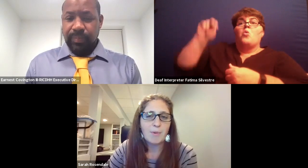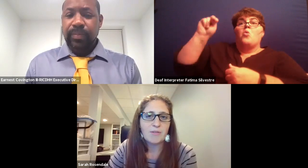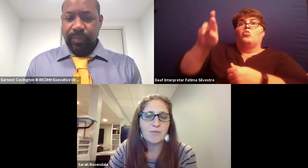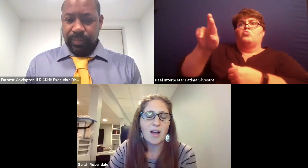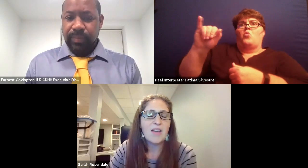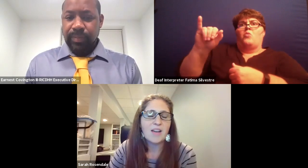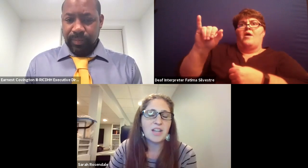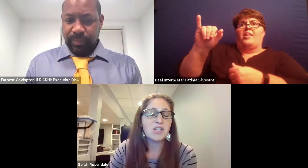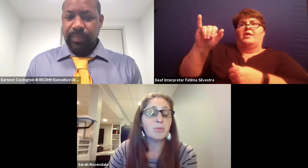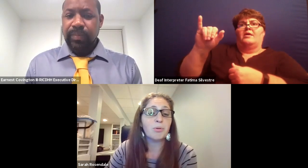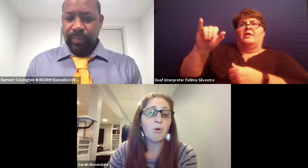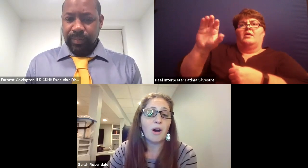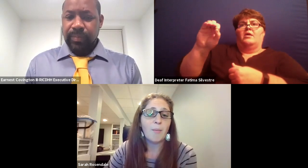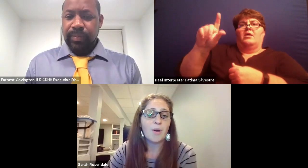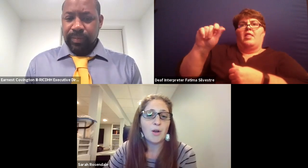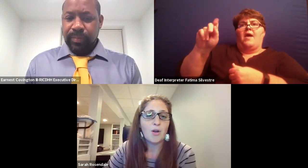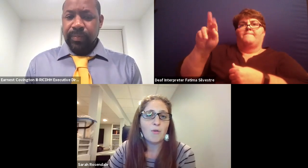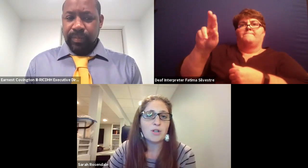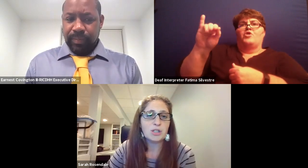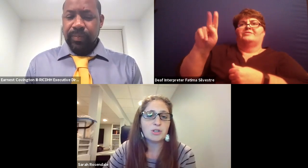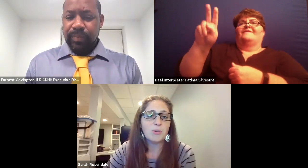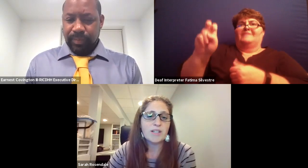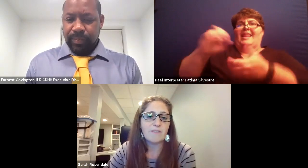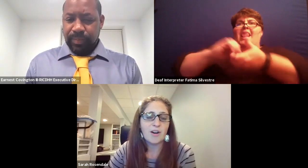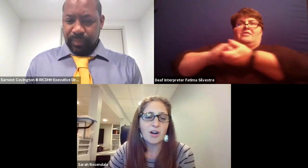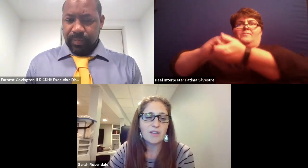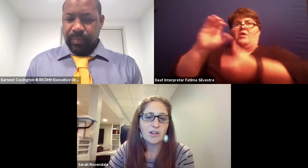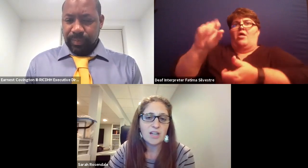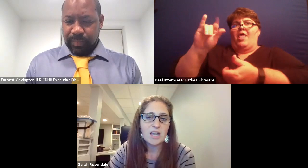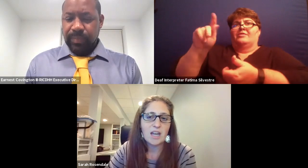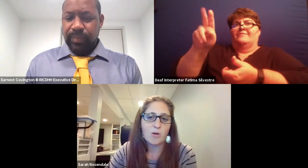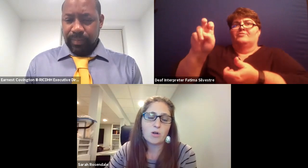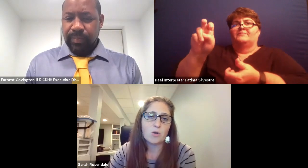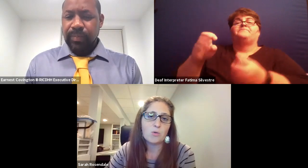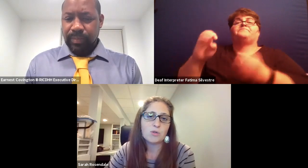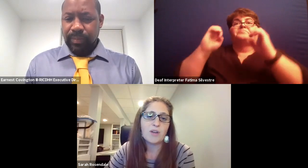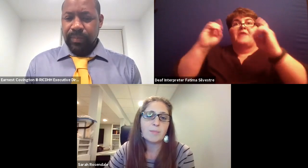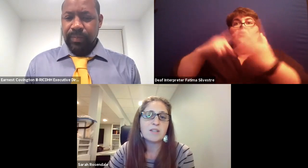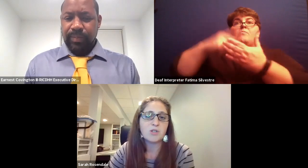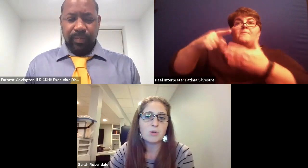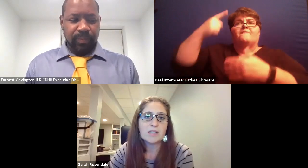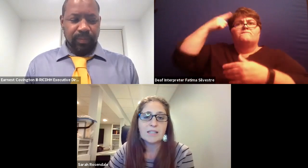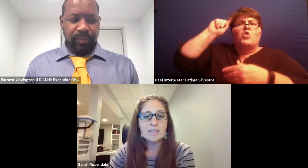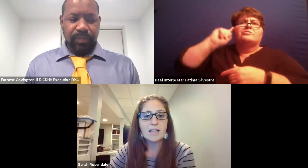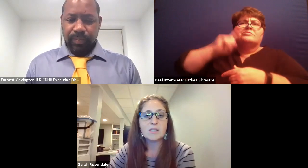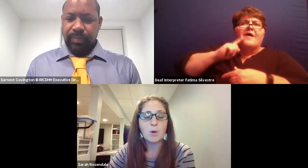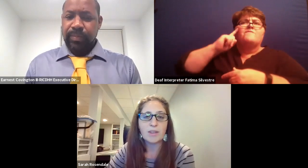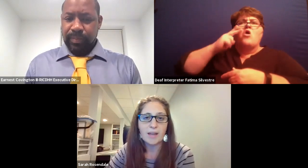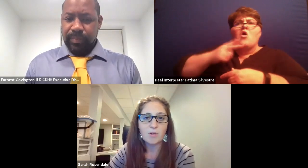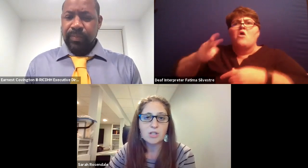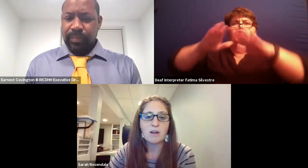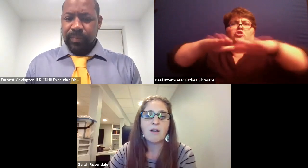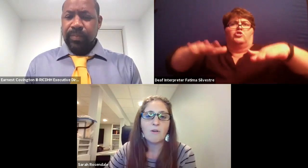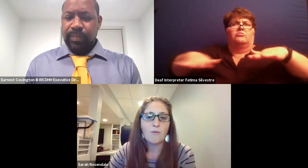educational collaborative educational program for children who are deaf and hard of hearing and whose families have chosen listening and